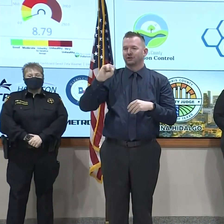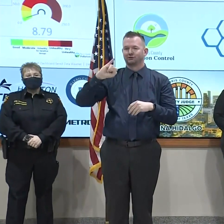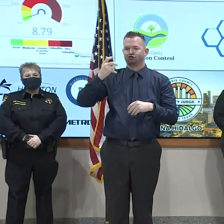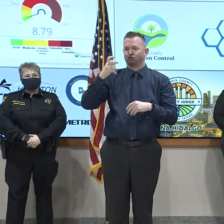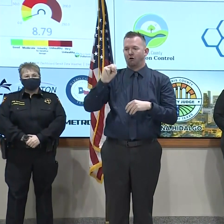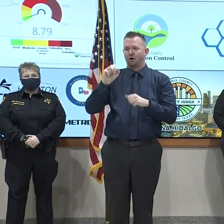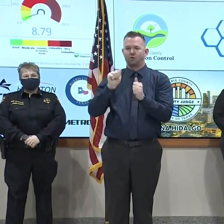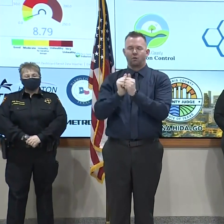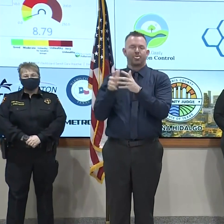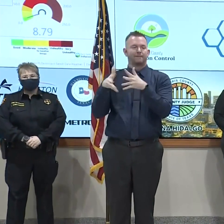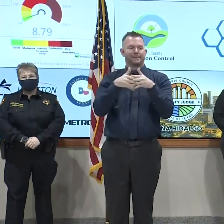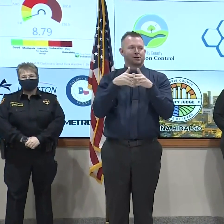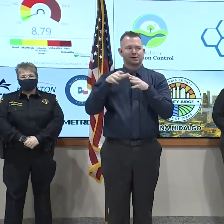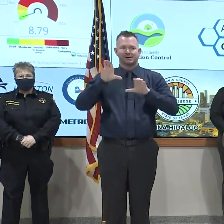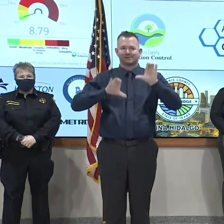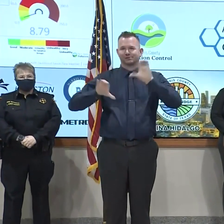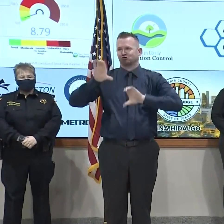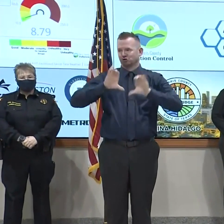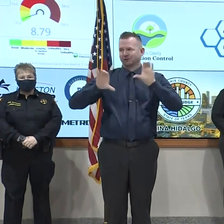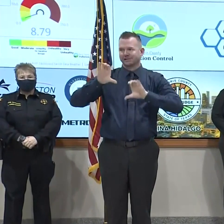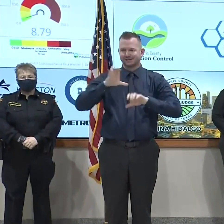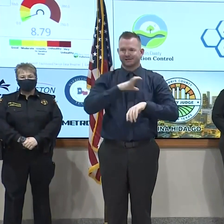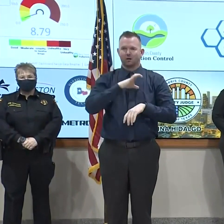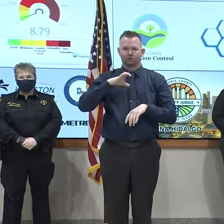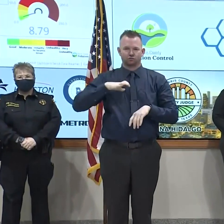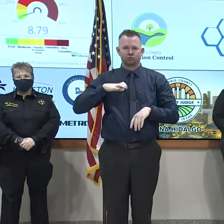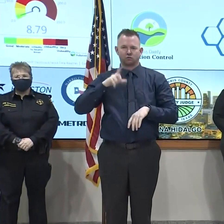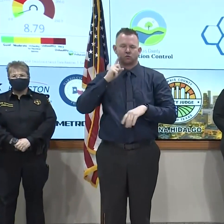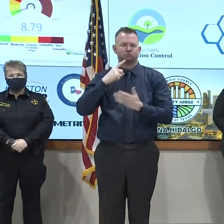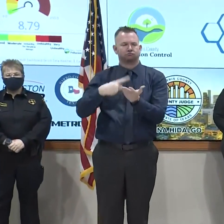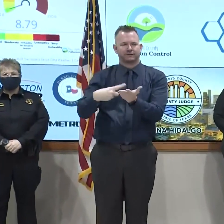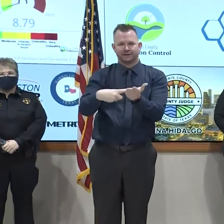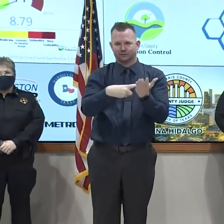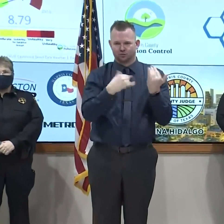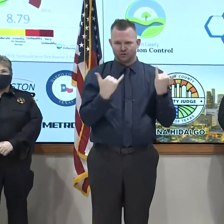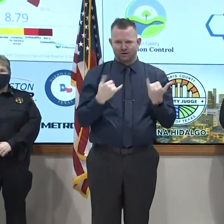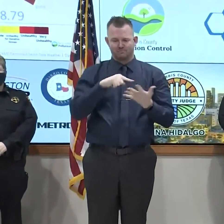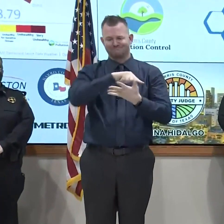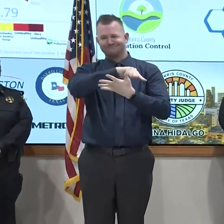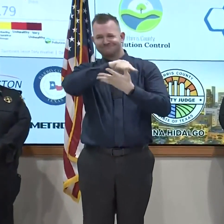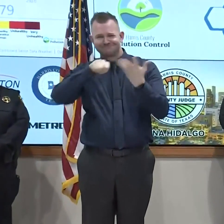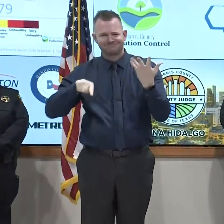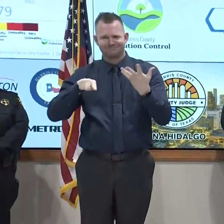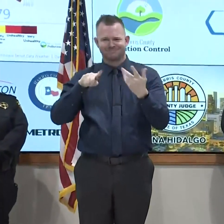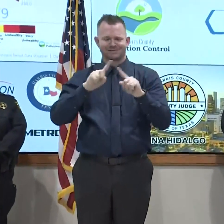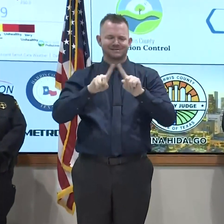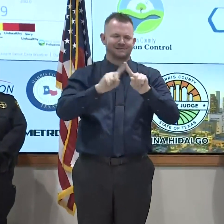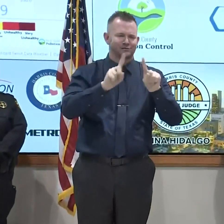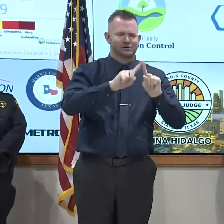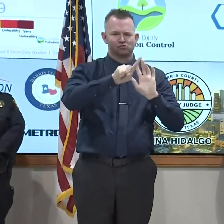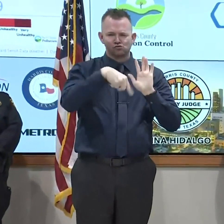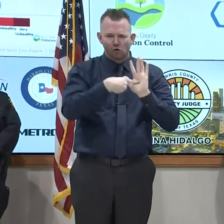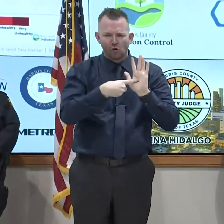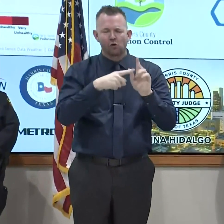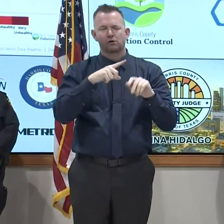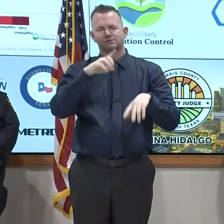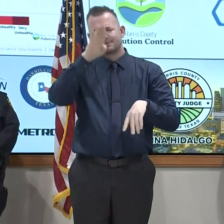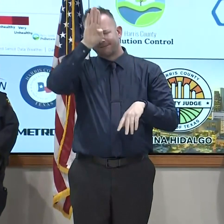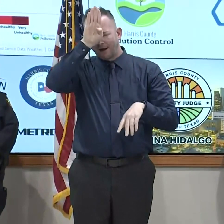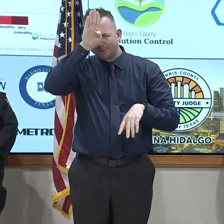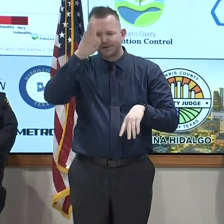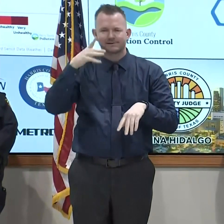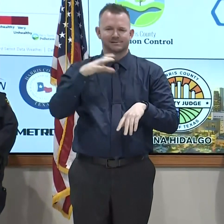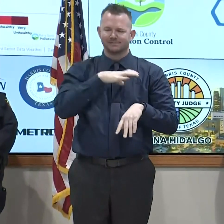Christensen, our Harris County Fire Marshal. And these are all individuals and leaders who've been working together to make